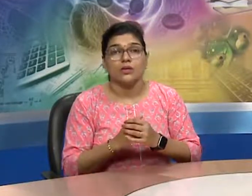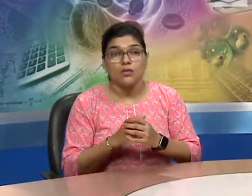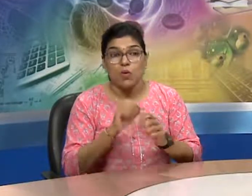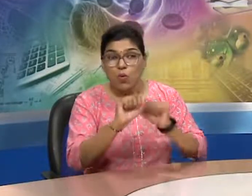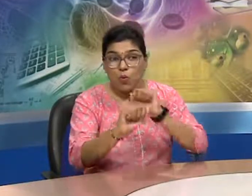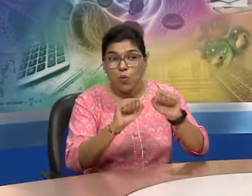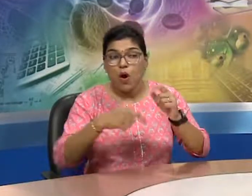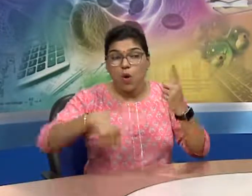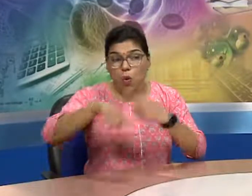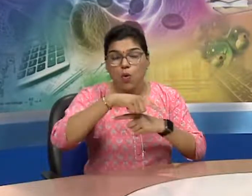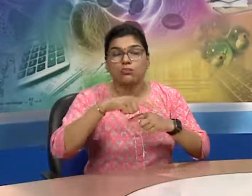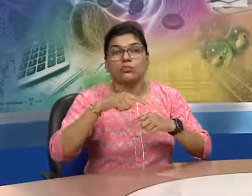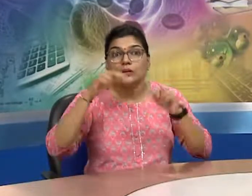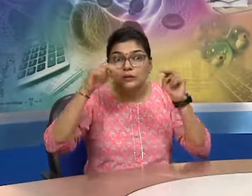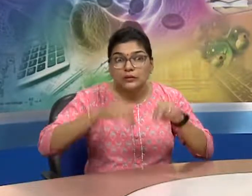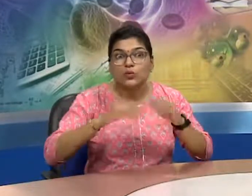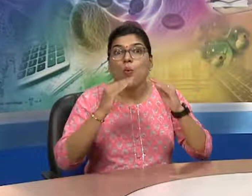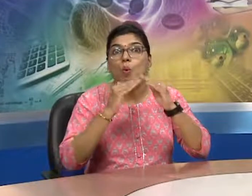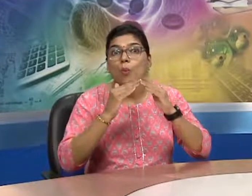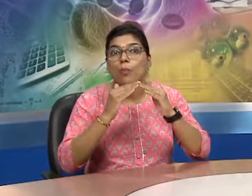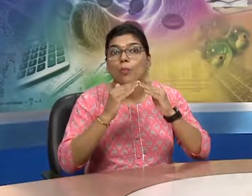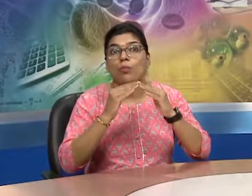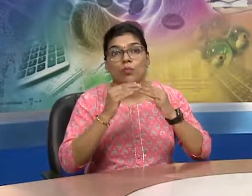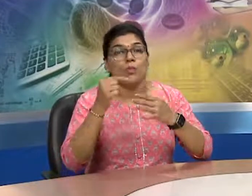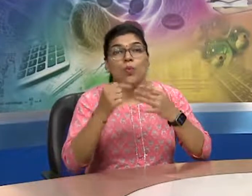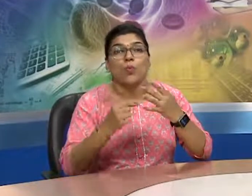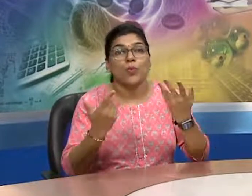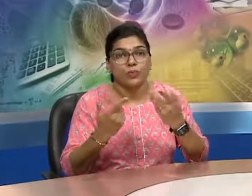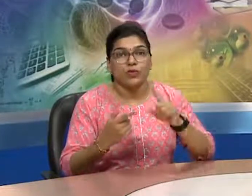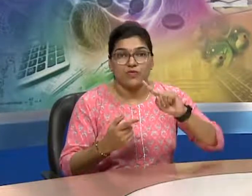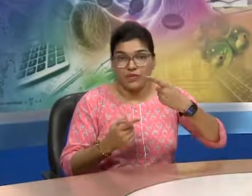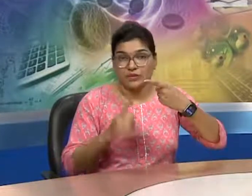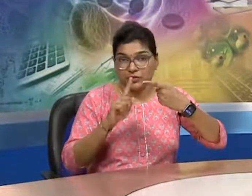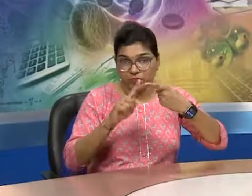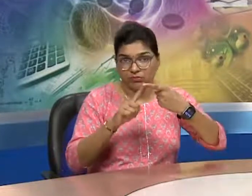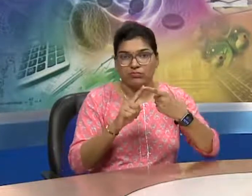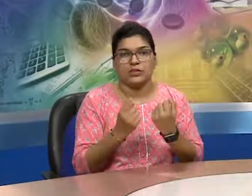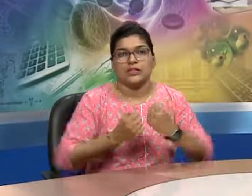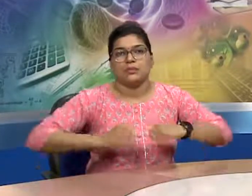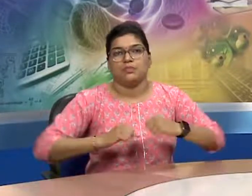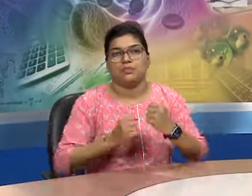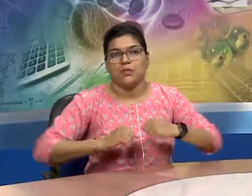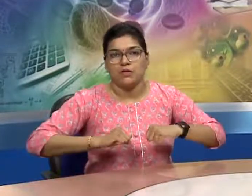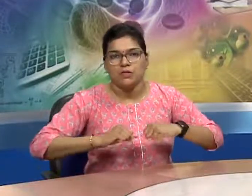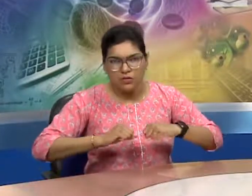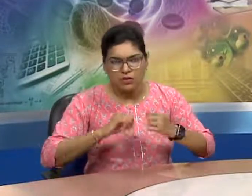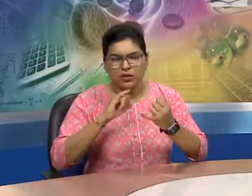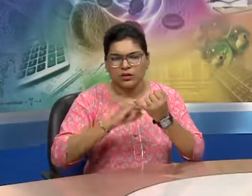Now there are different features of the habitat, and we can